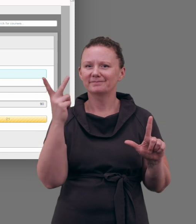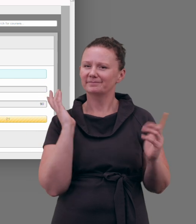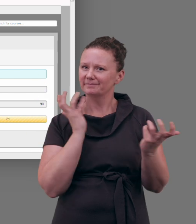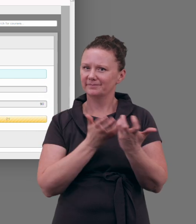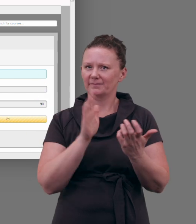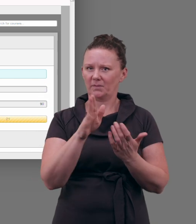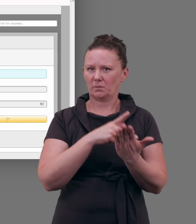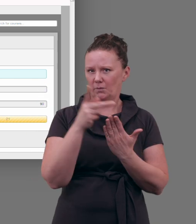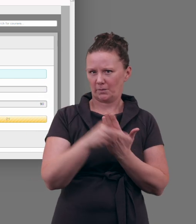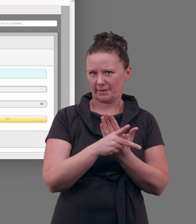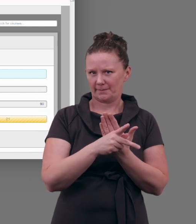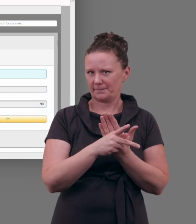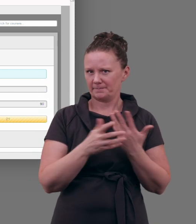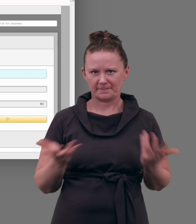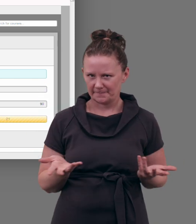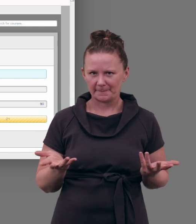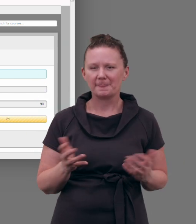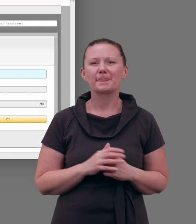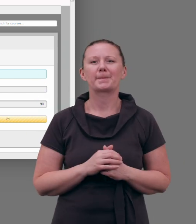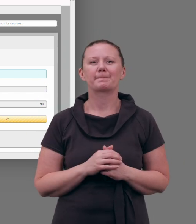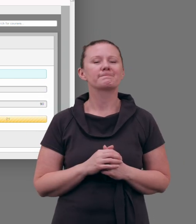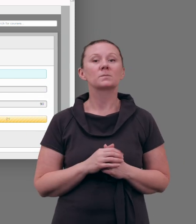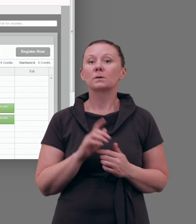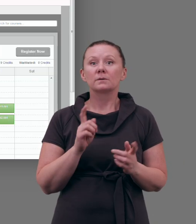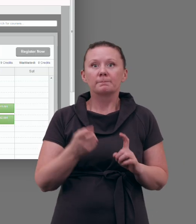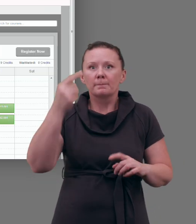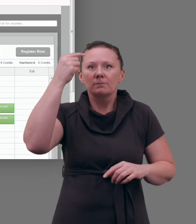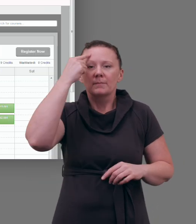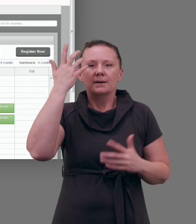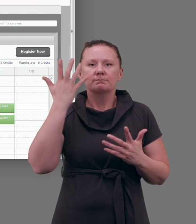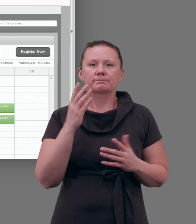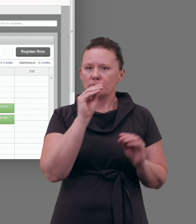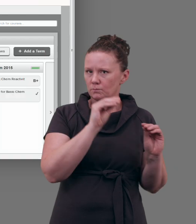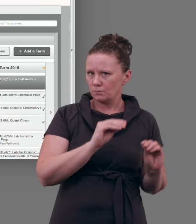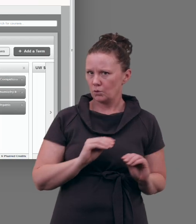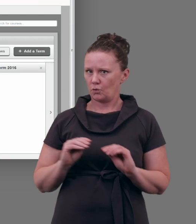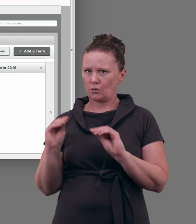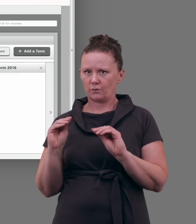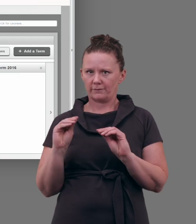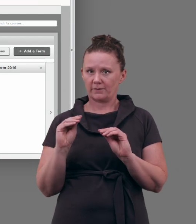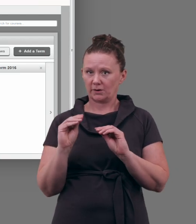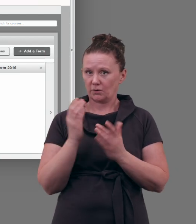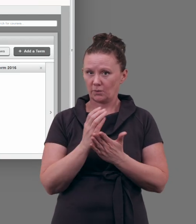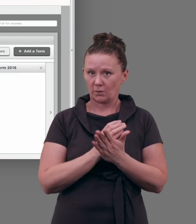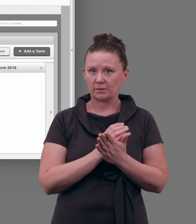move courses from one term to another in the Plan and Schedule Timeline section by clicking on the course name and selecting a different